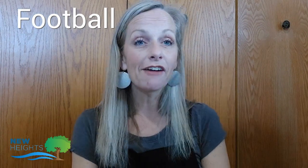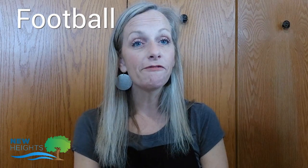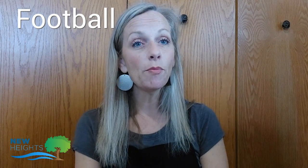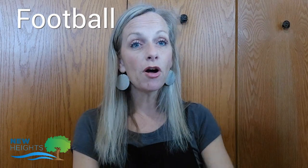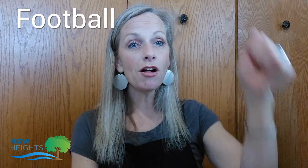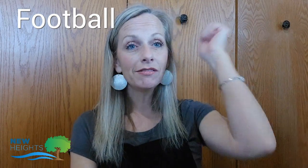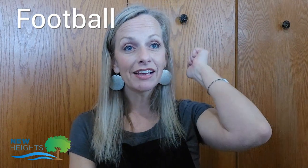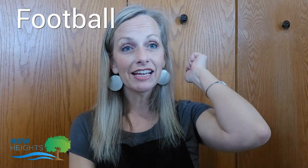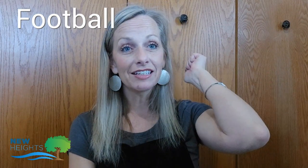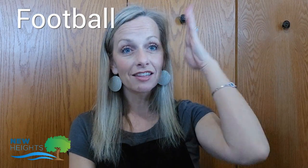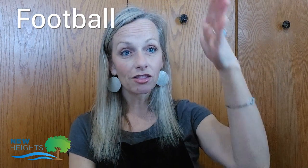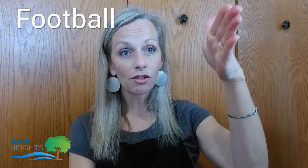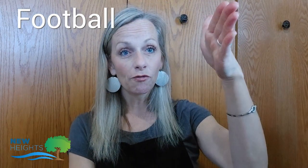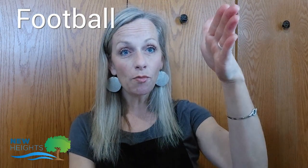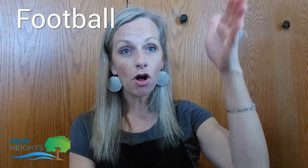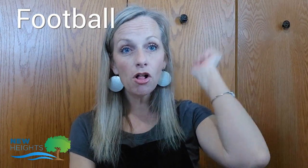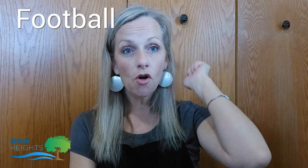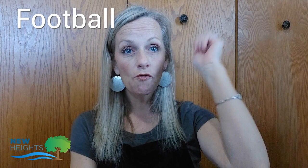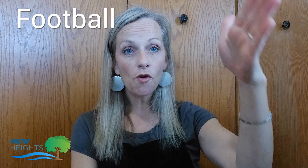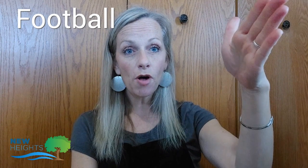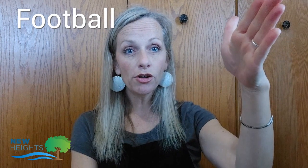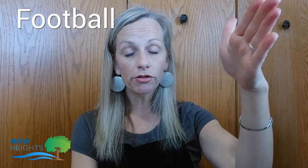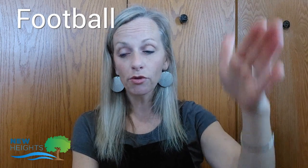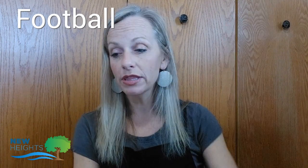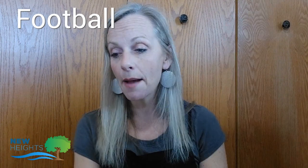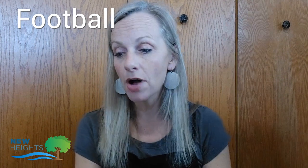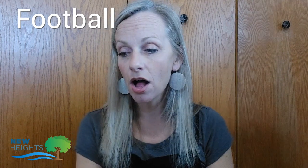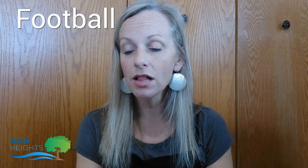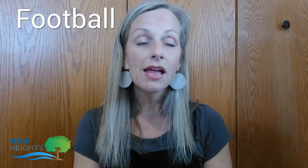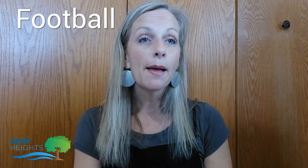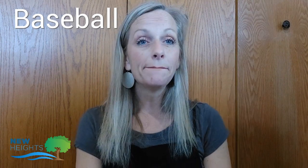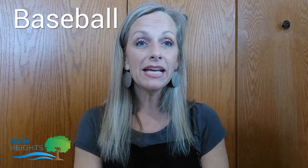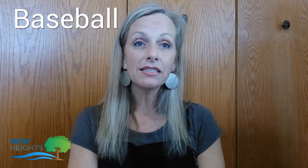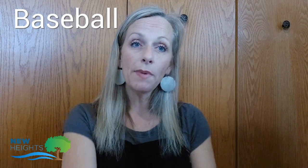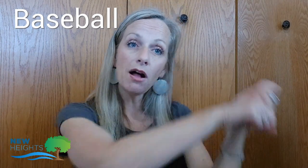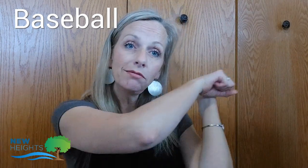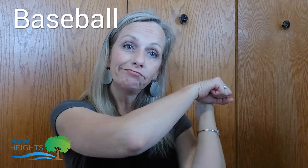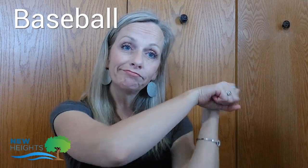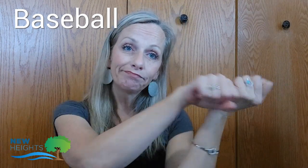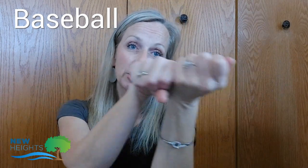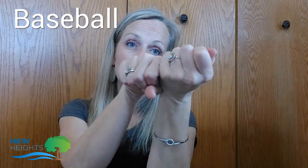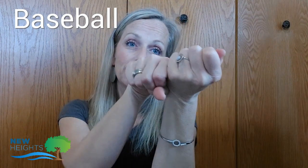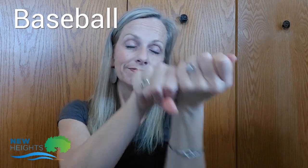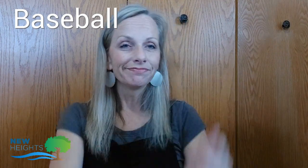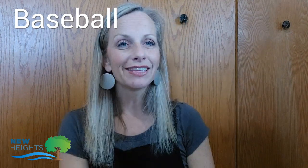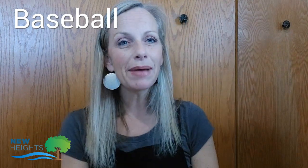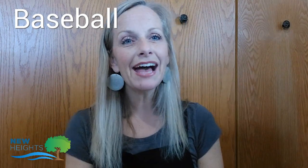have football is football, you're throwing that ball. Baseball, the